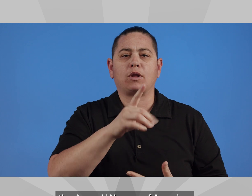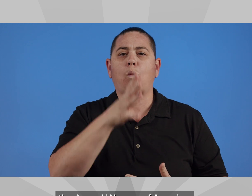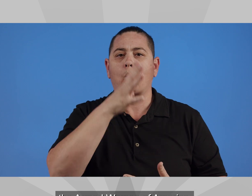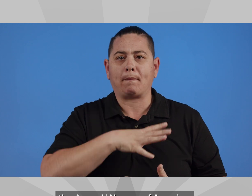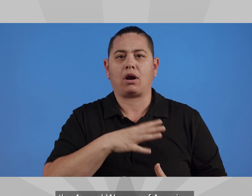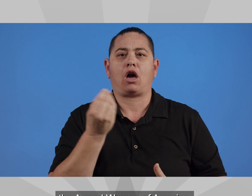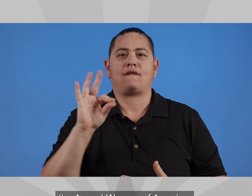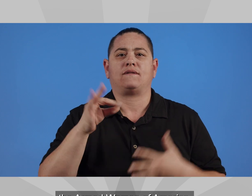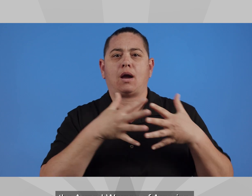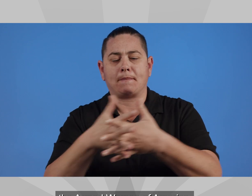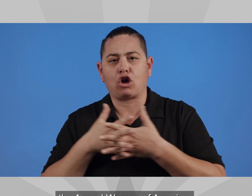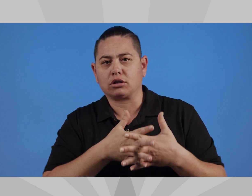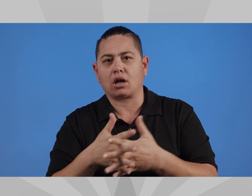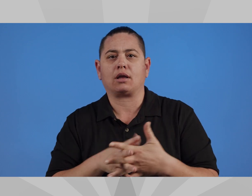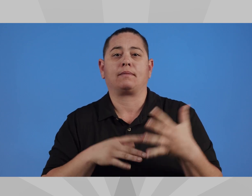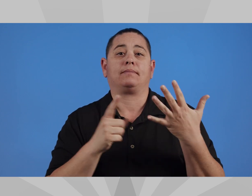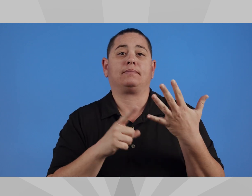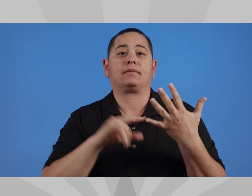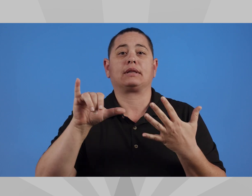the Armed Women of America,